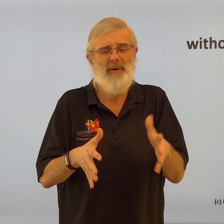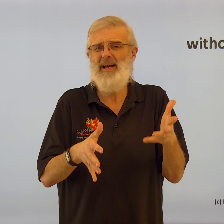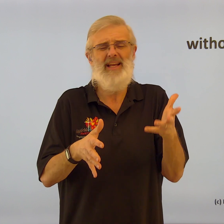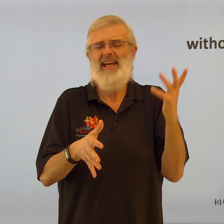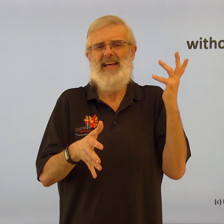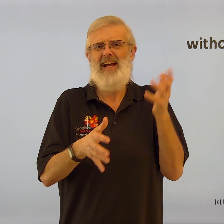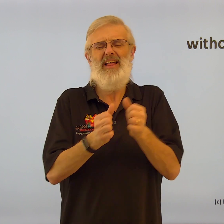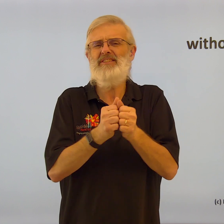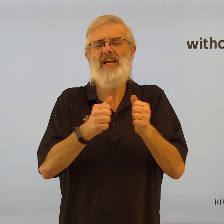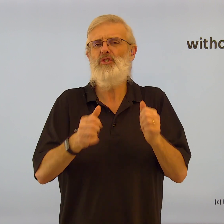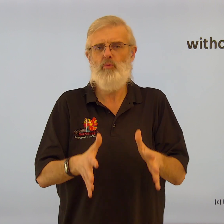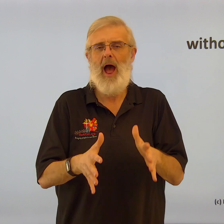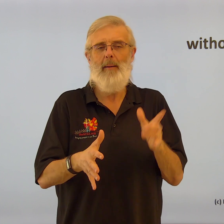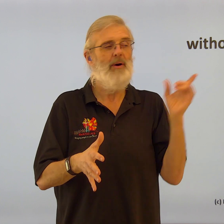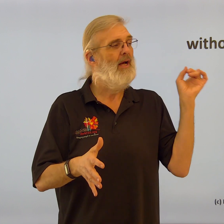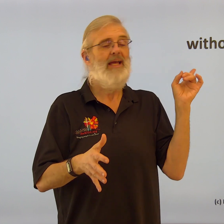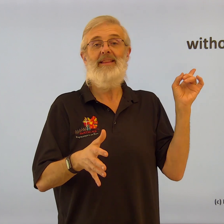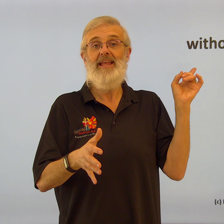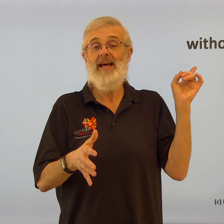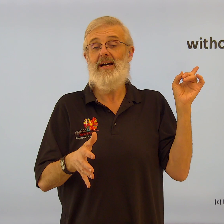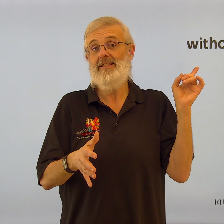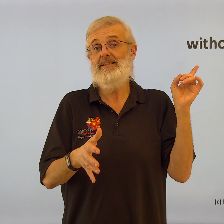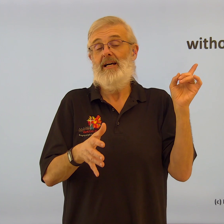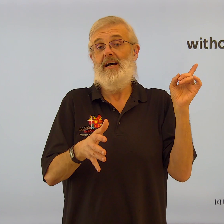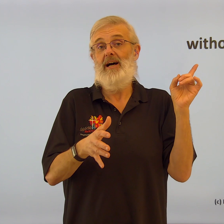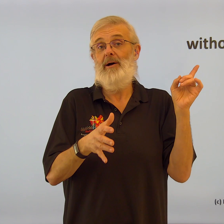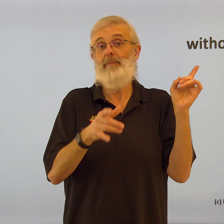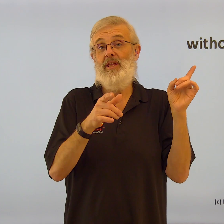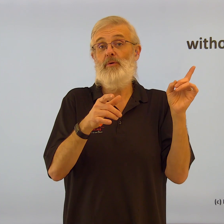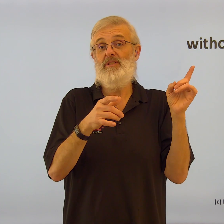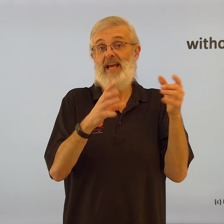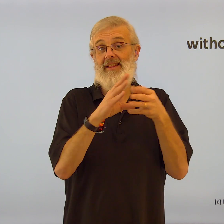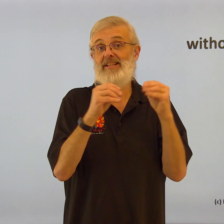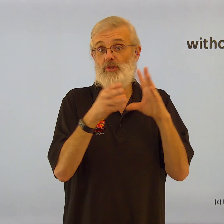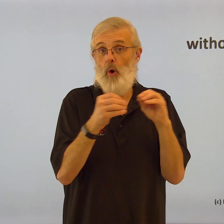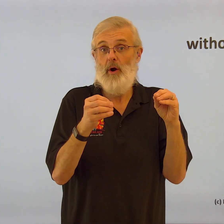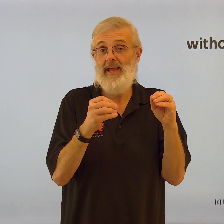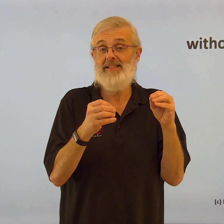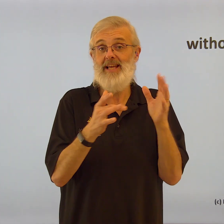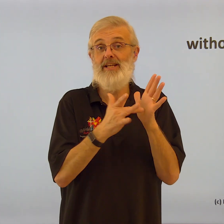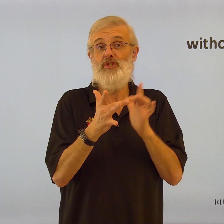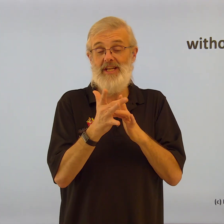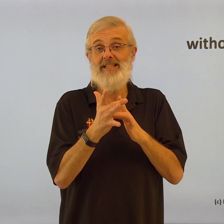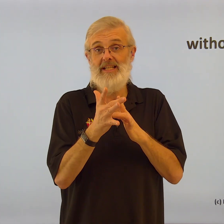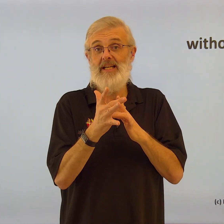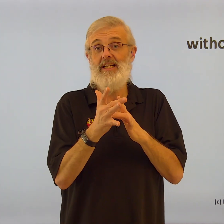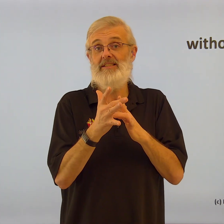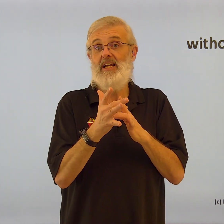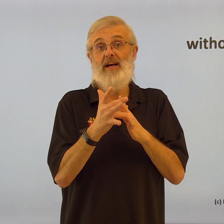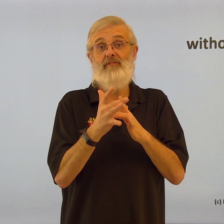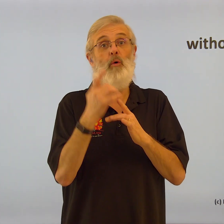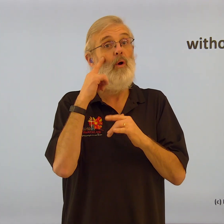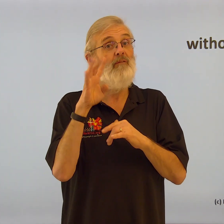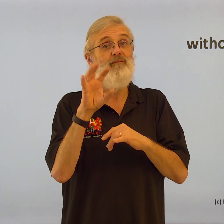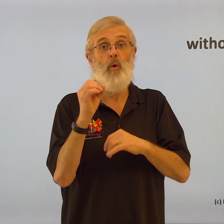but that's like drop. In this, you say in this story, it says, Jesus, for 40